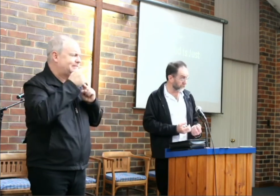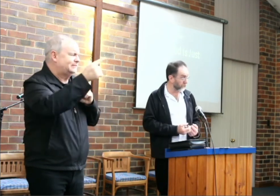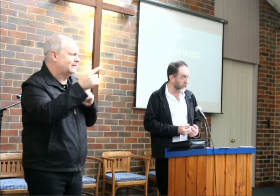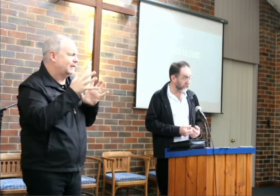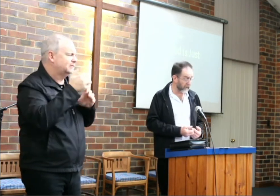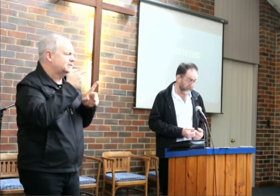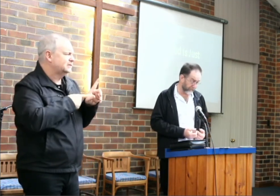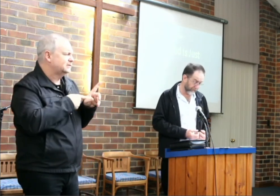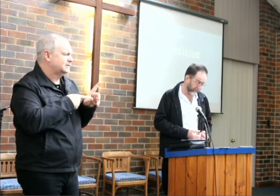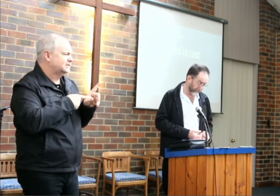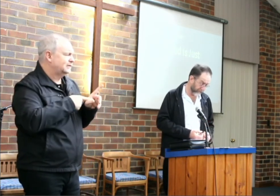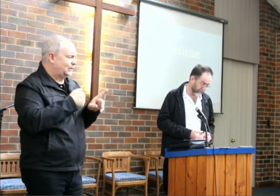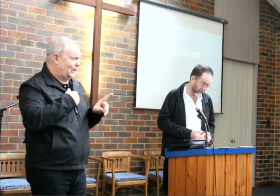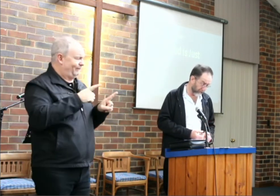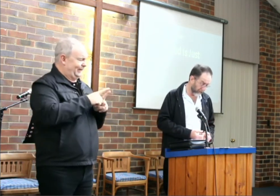gets close to home.